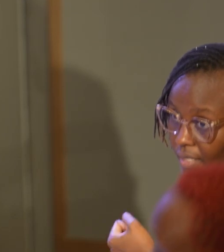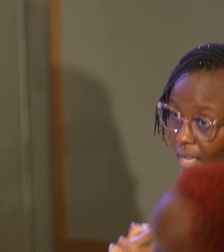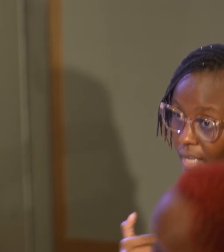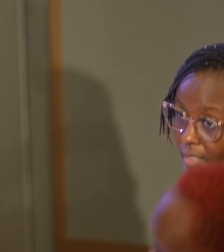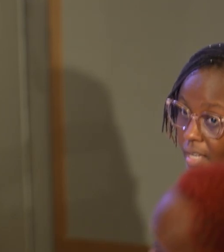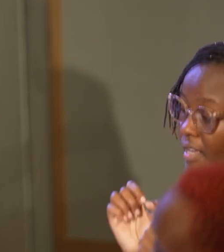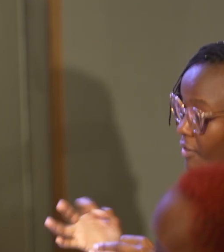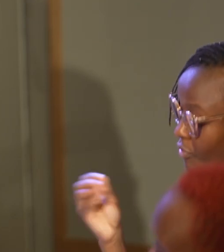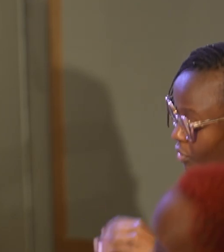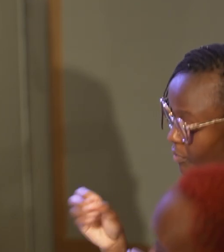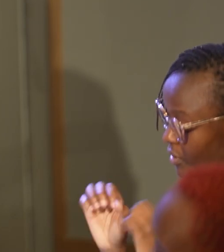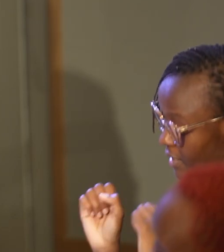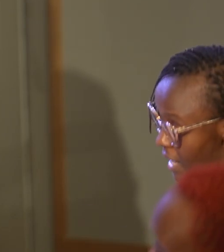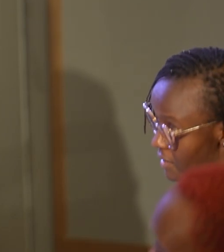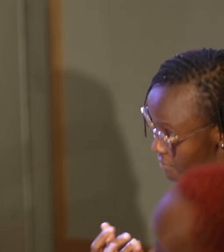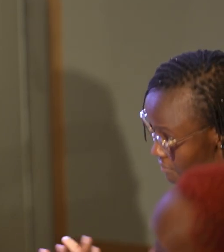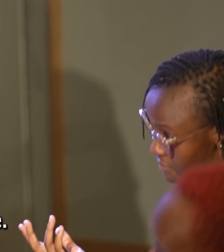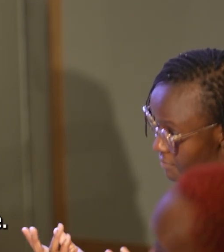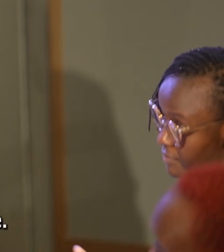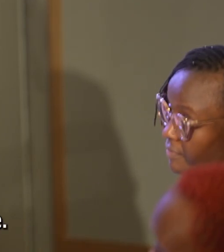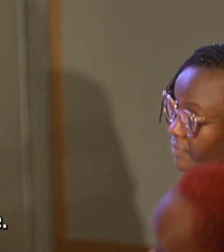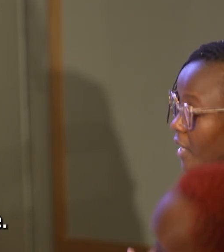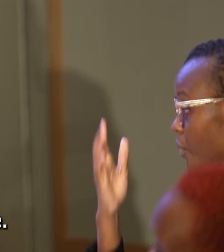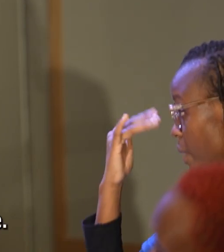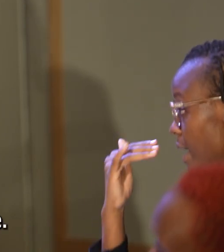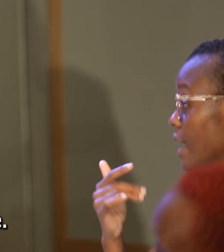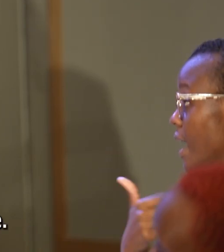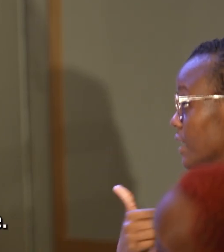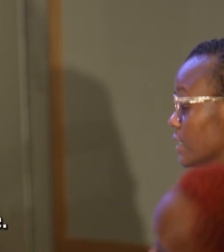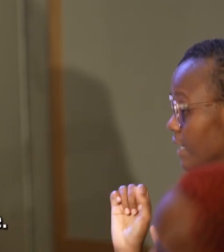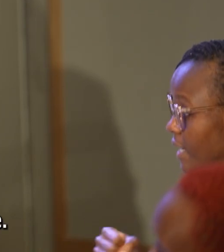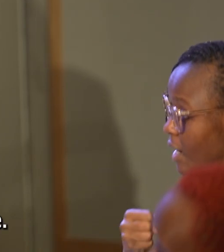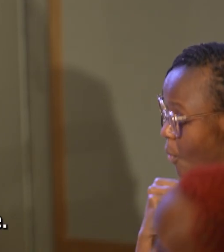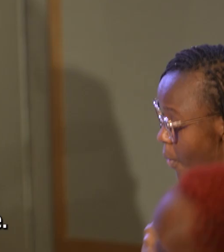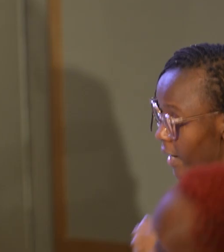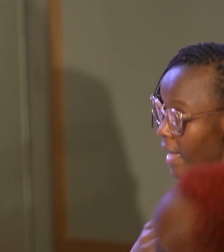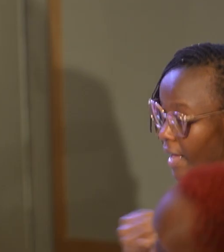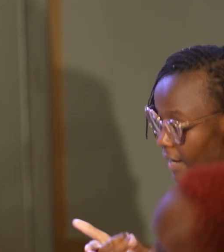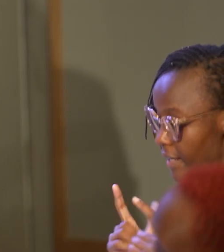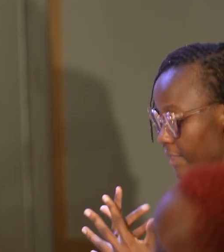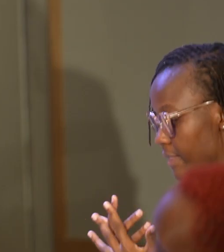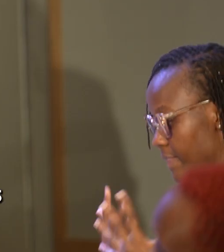can contribute by whichever means to contribute, so that we work and get these things done.